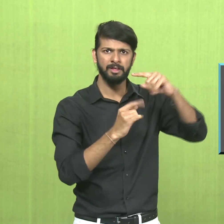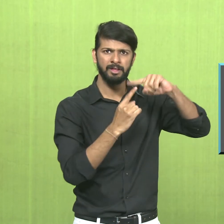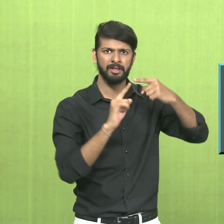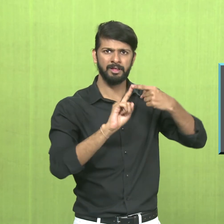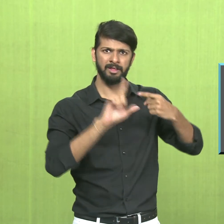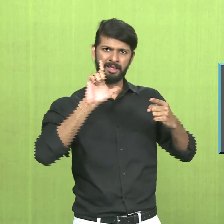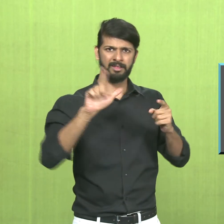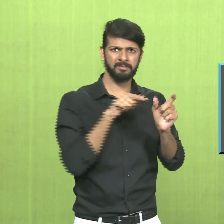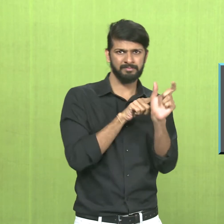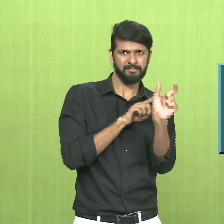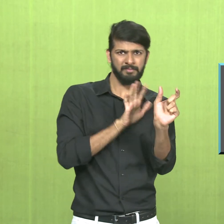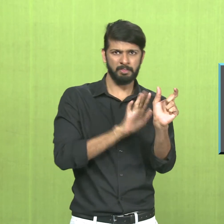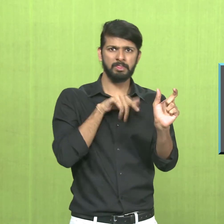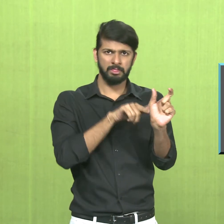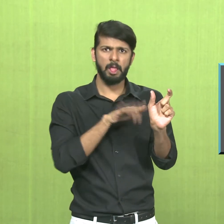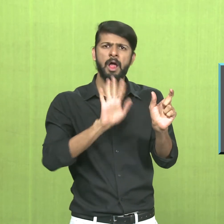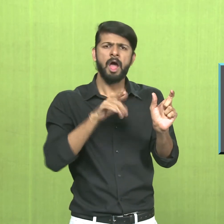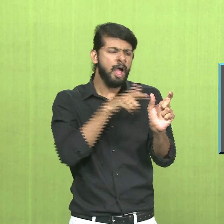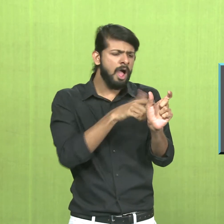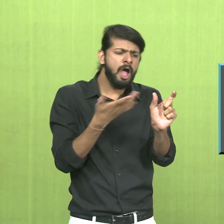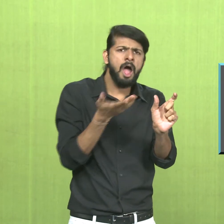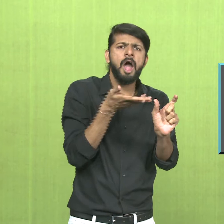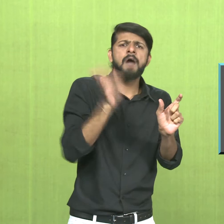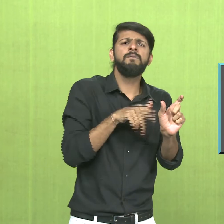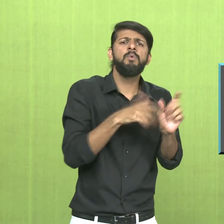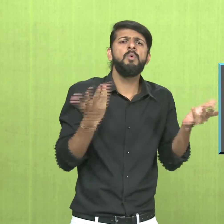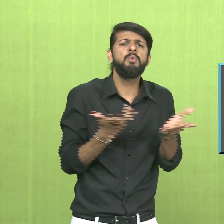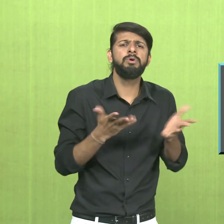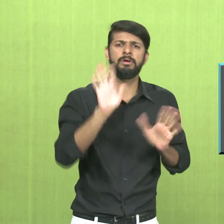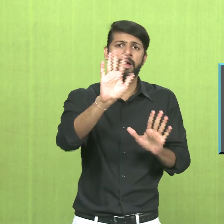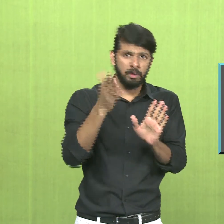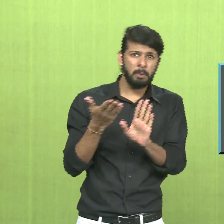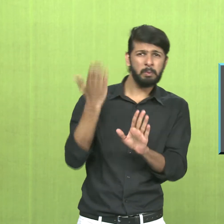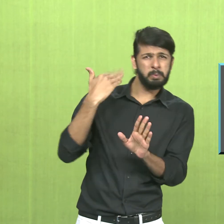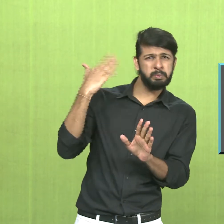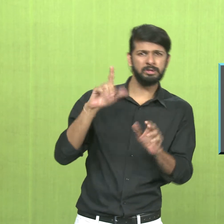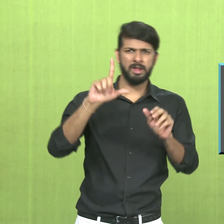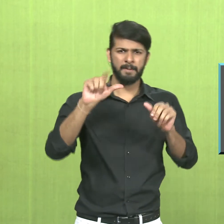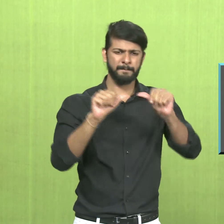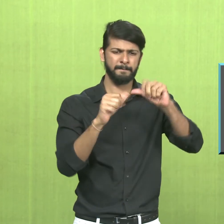The name pastel in English comes from